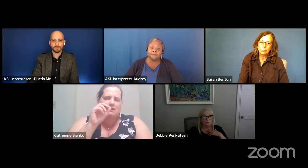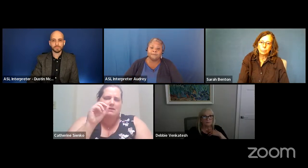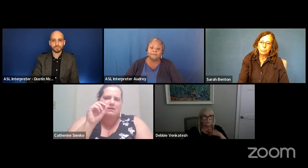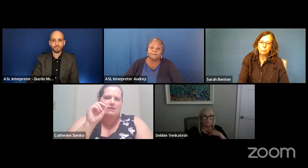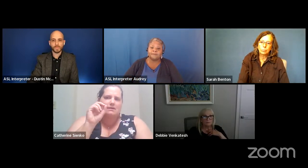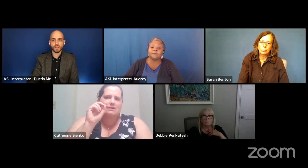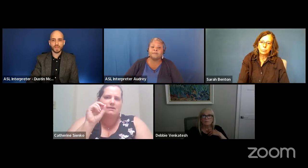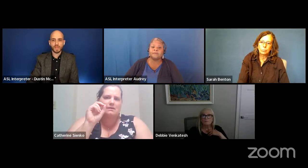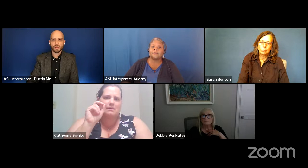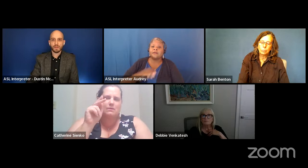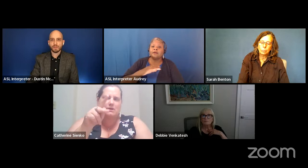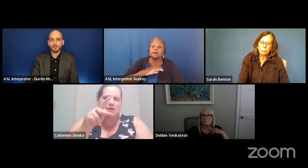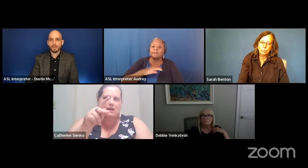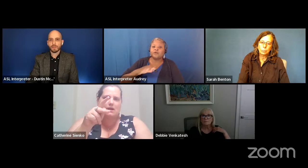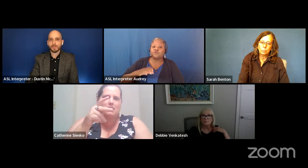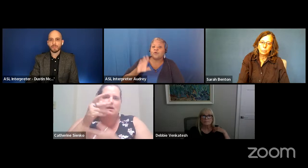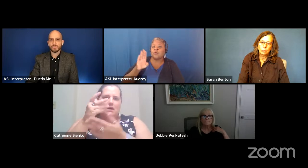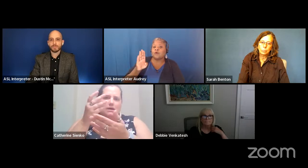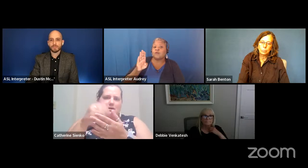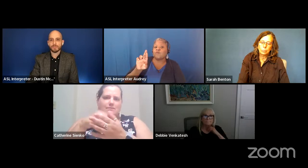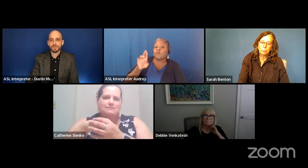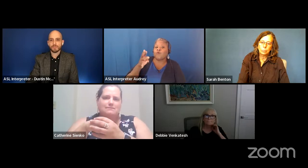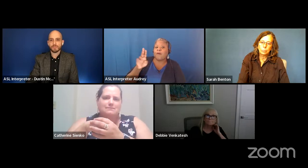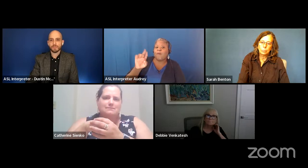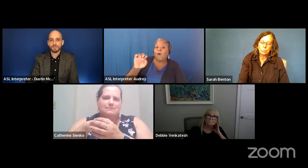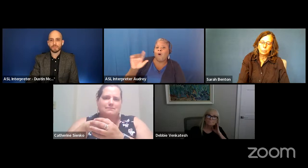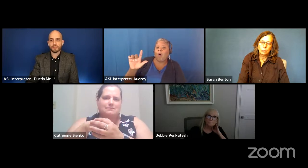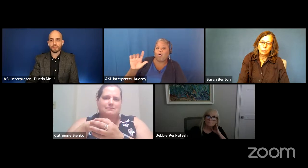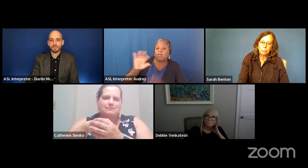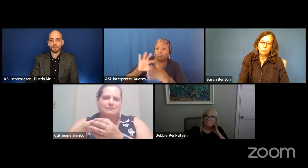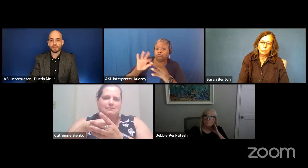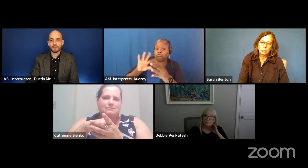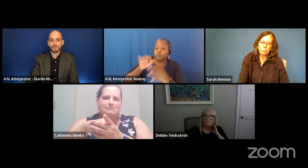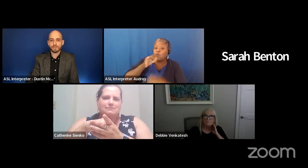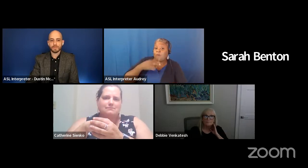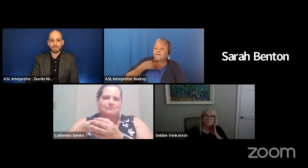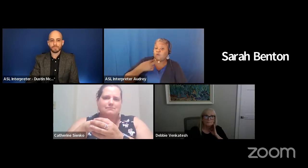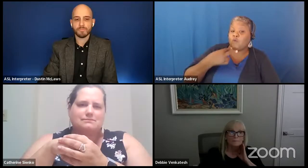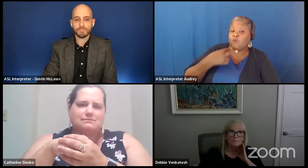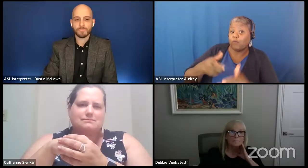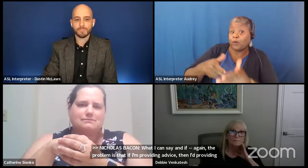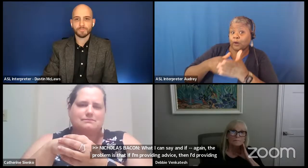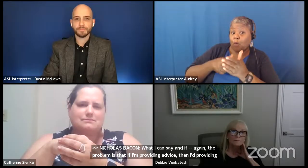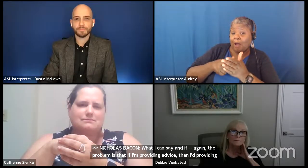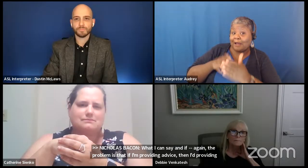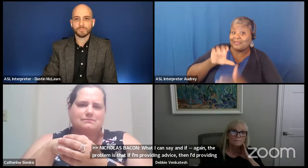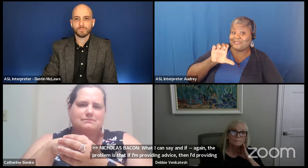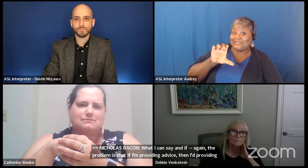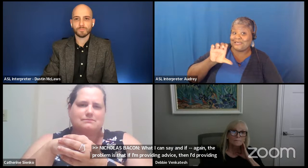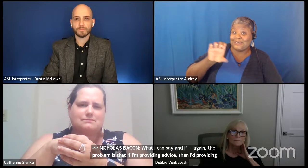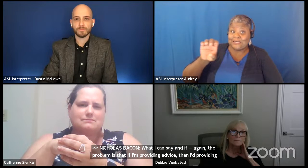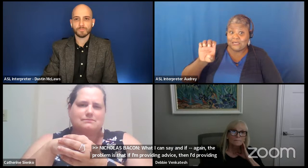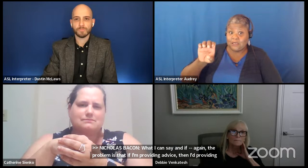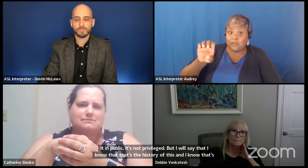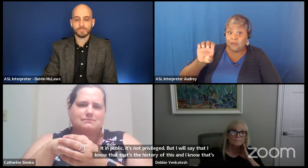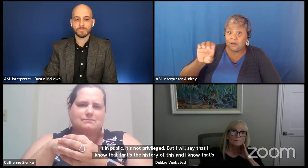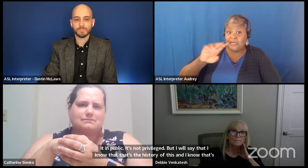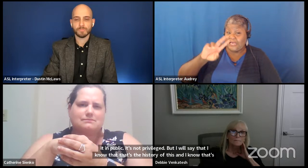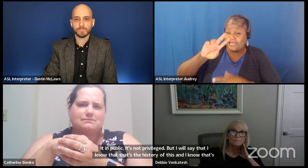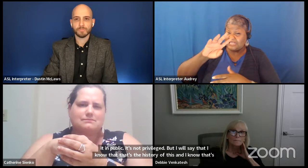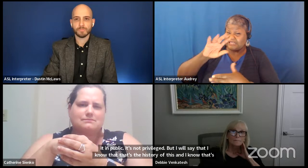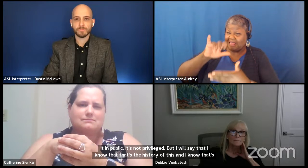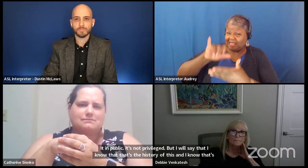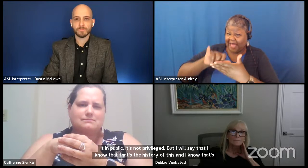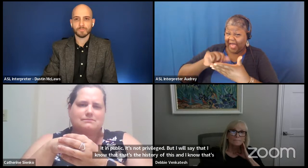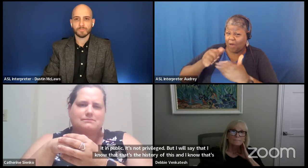This is Commissioner Brimhall. If we were to require CE, does that not come with some type of letter